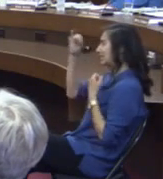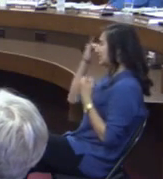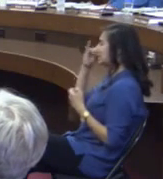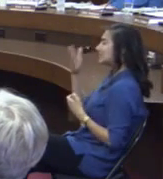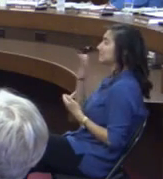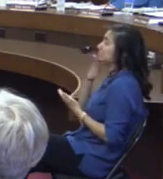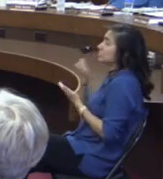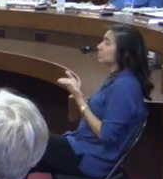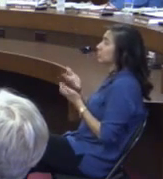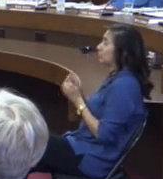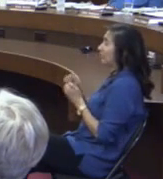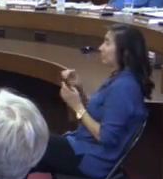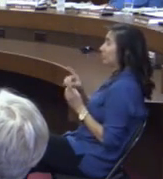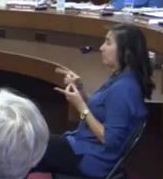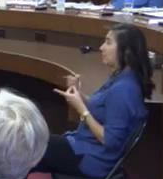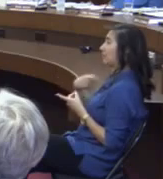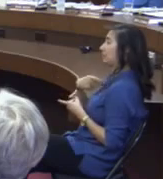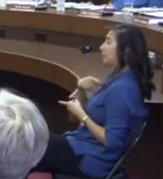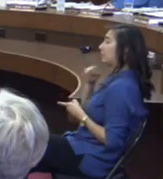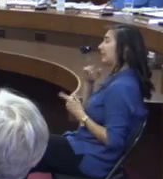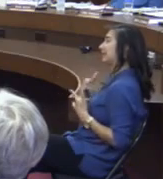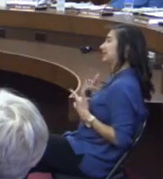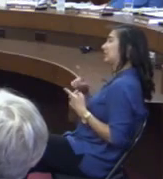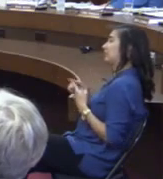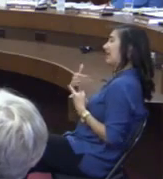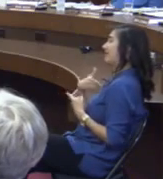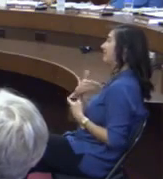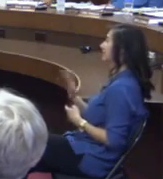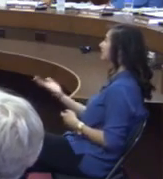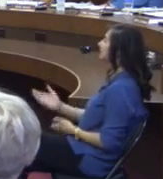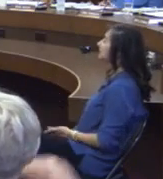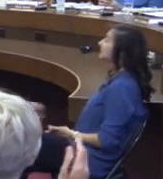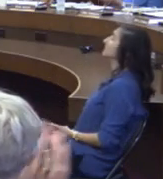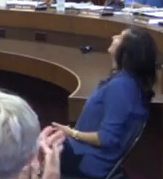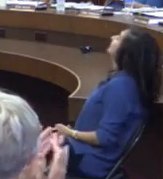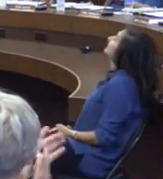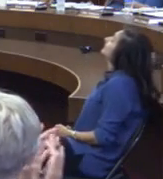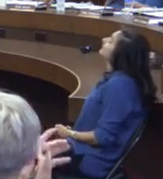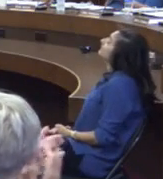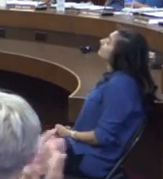really well with that department, and we're just very excited to have him.